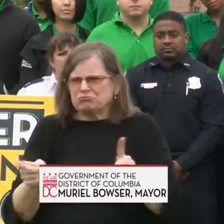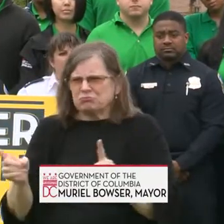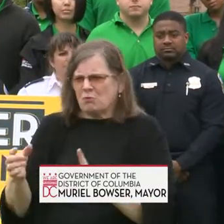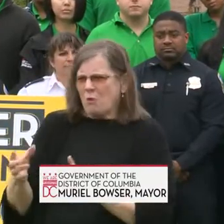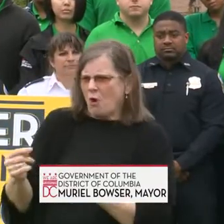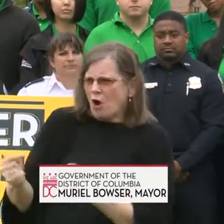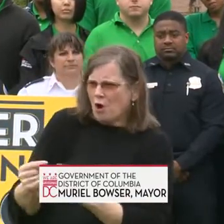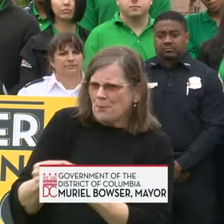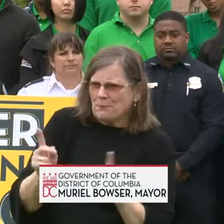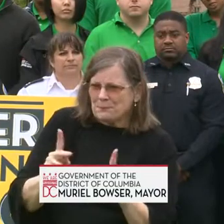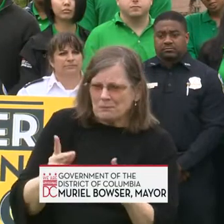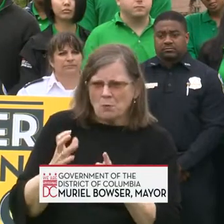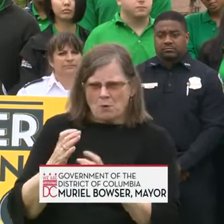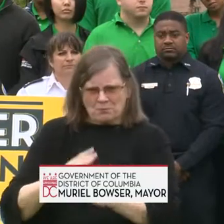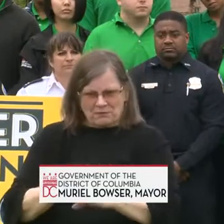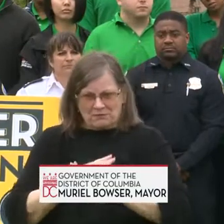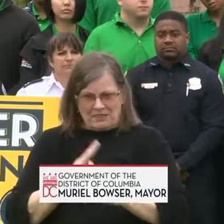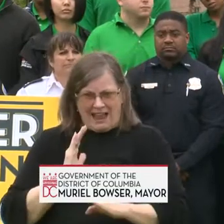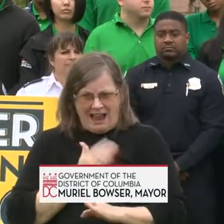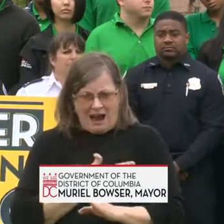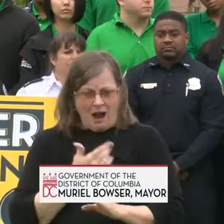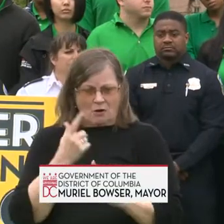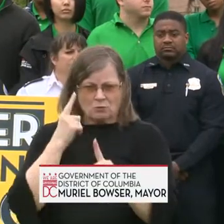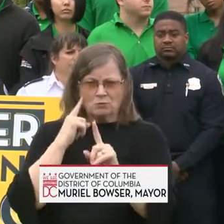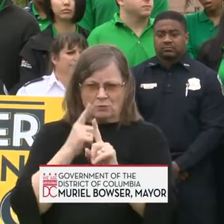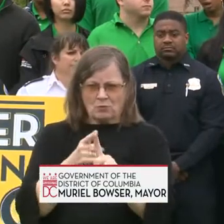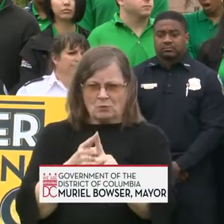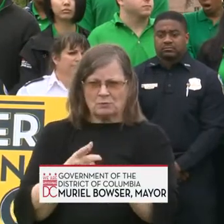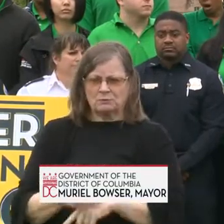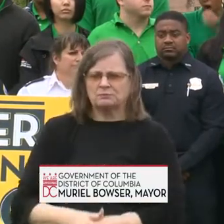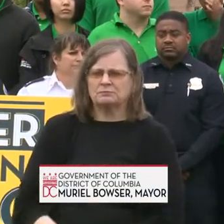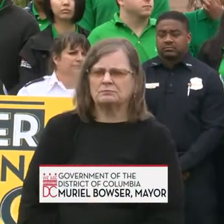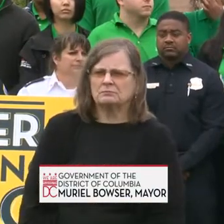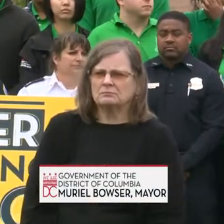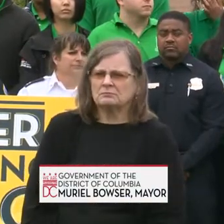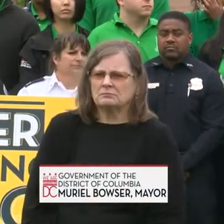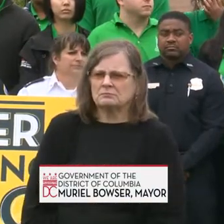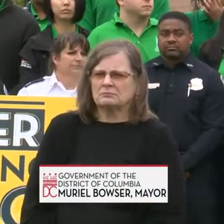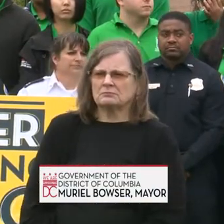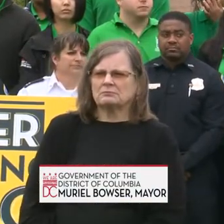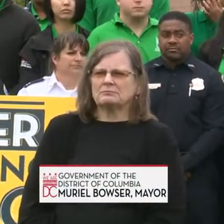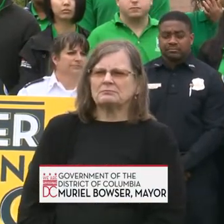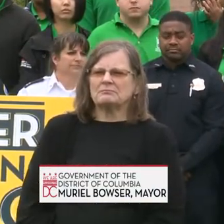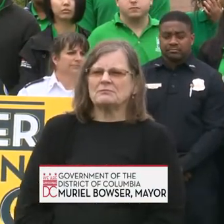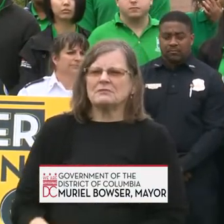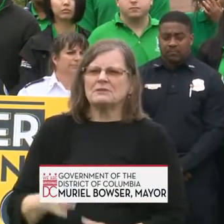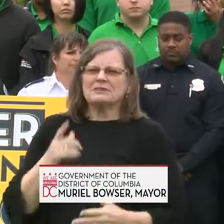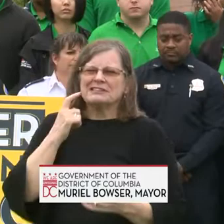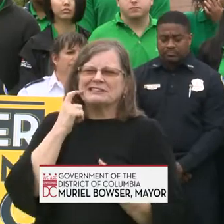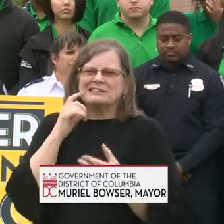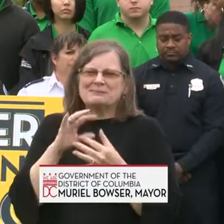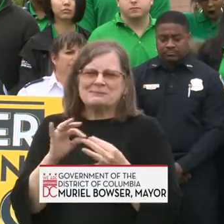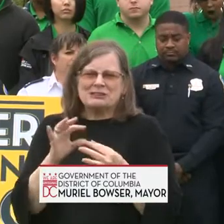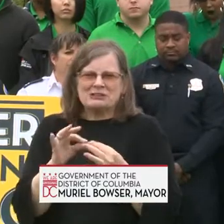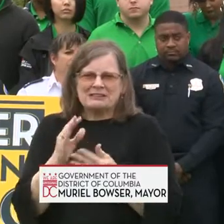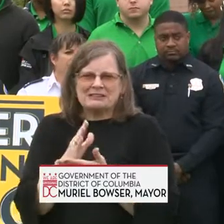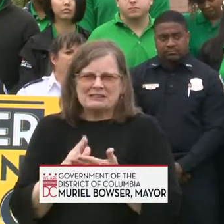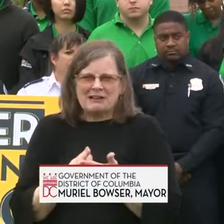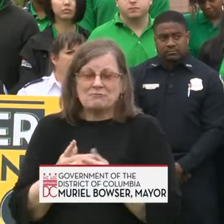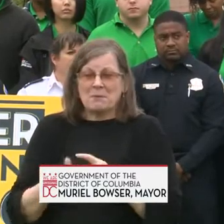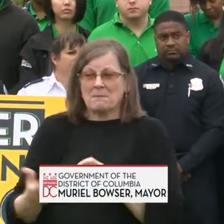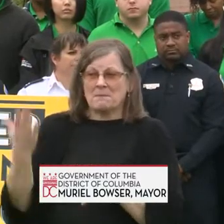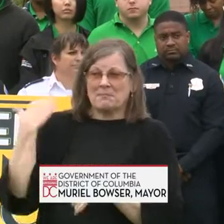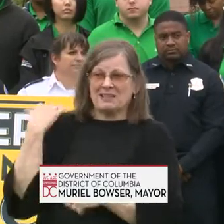goal. The mayor already mentioned some highlights from last year. In 2018, in the targeted areas, we